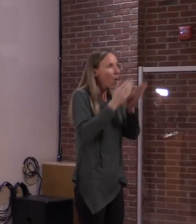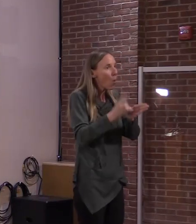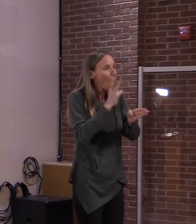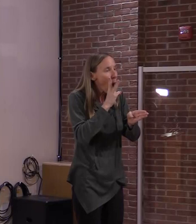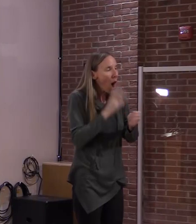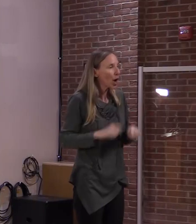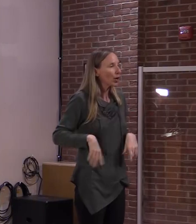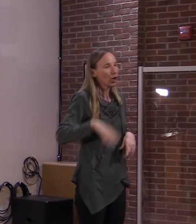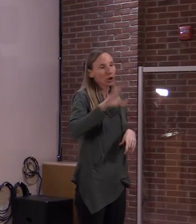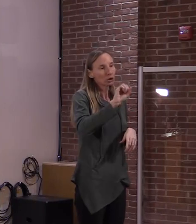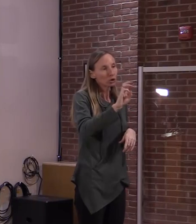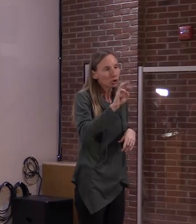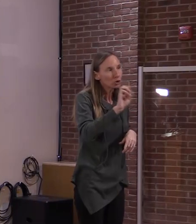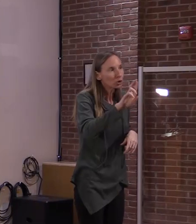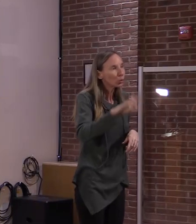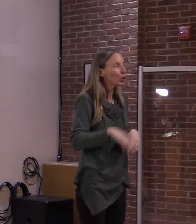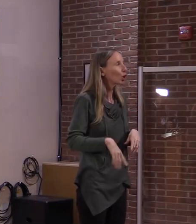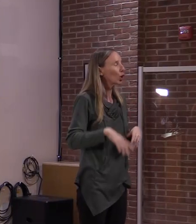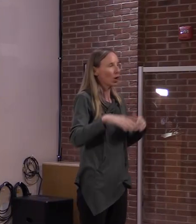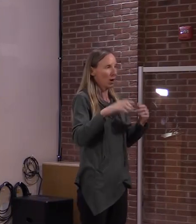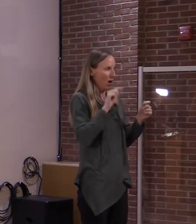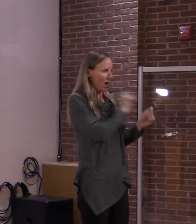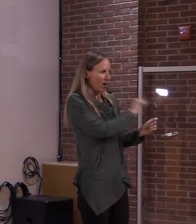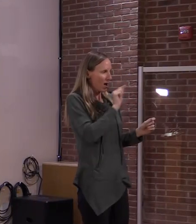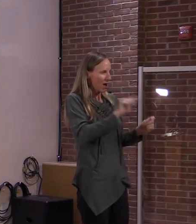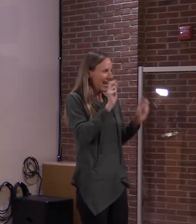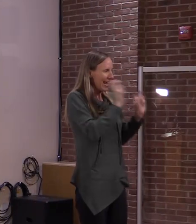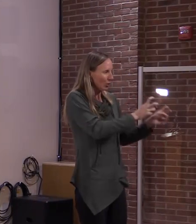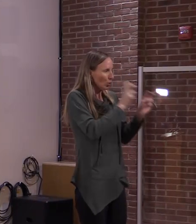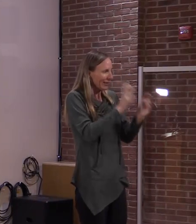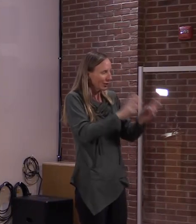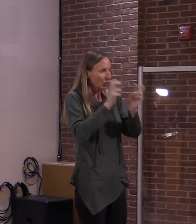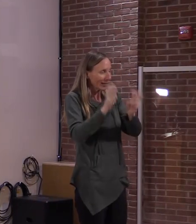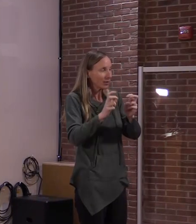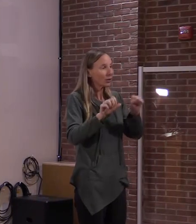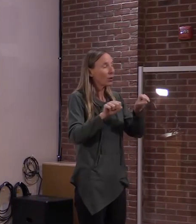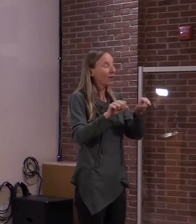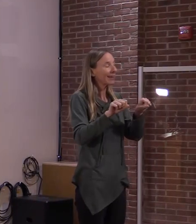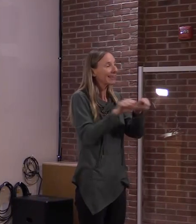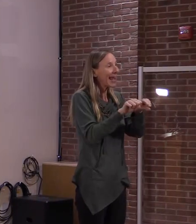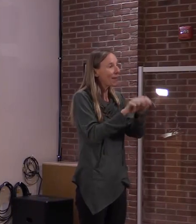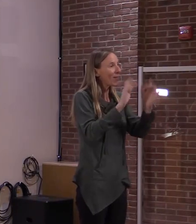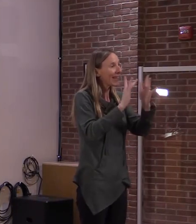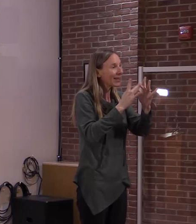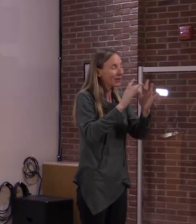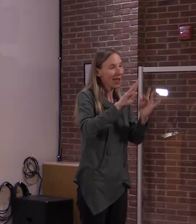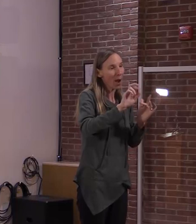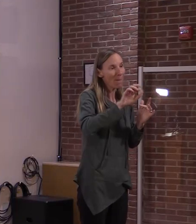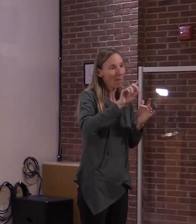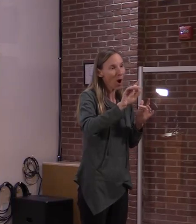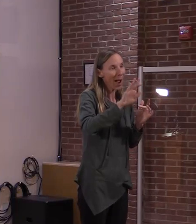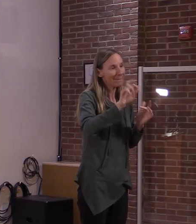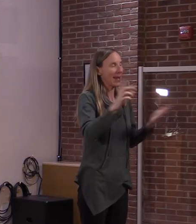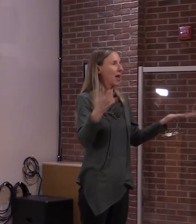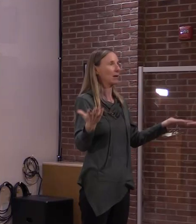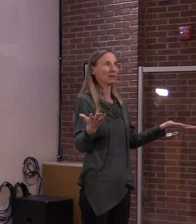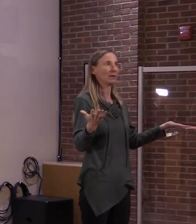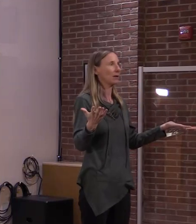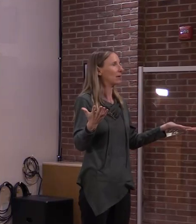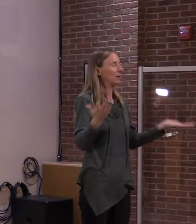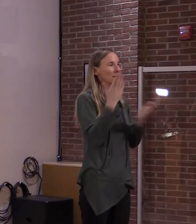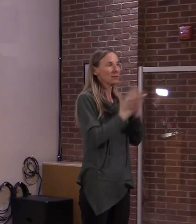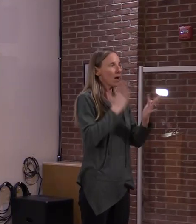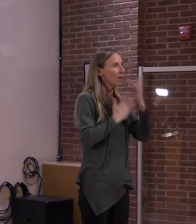and stormwater, I mean, all these issues, broadband, I mean, who doesn't want broadband?